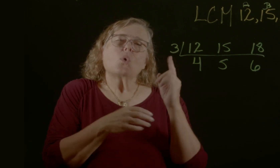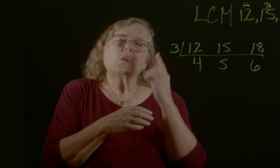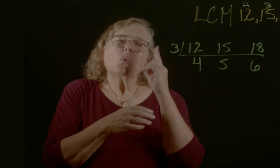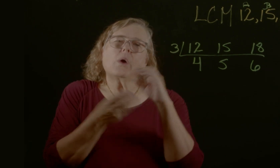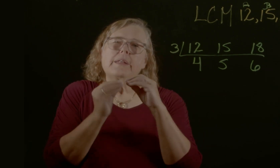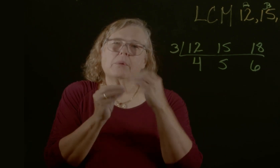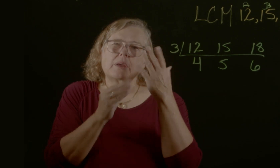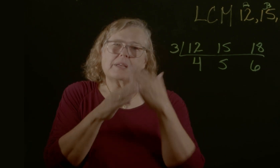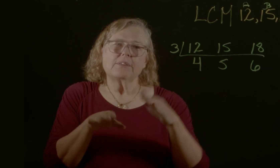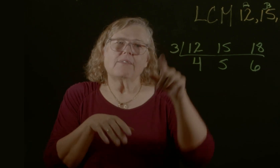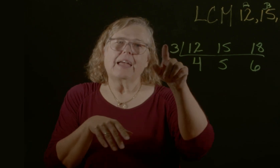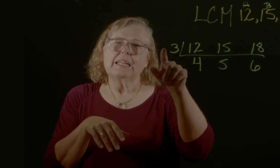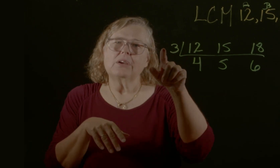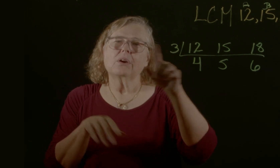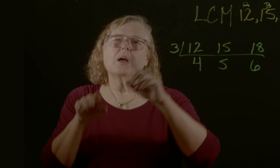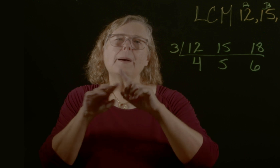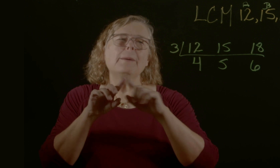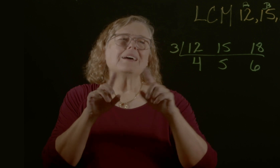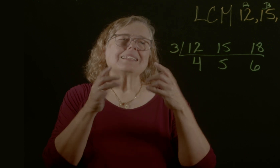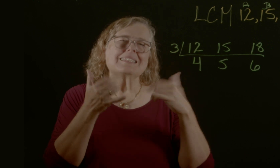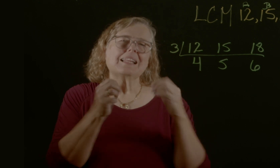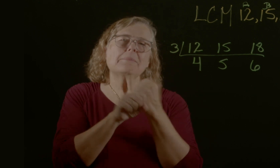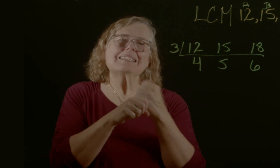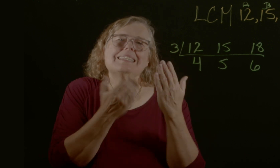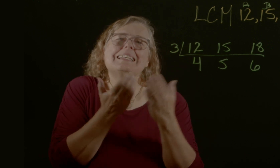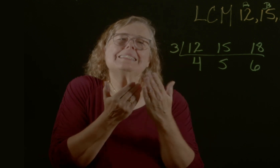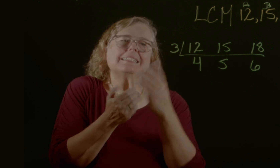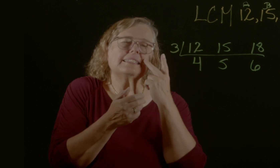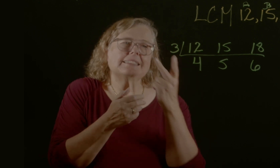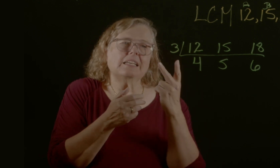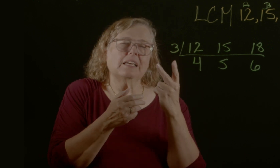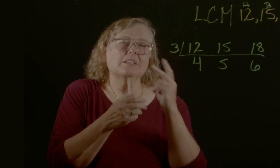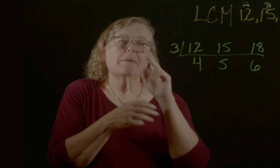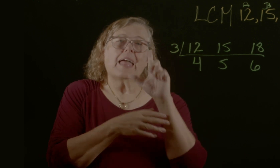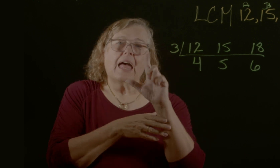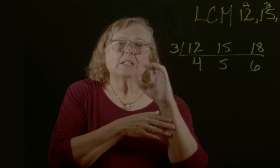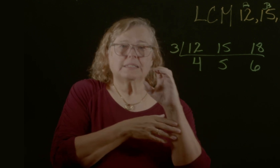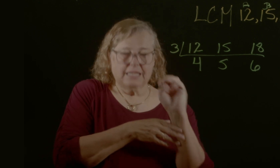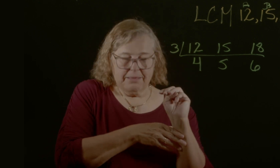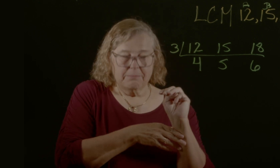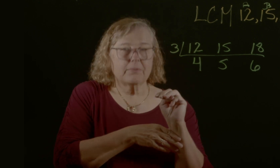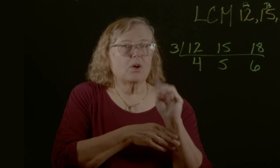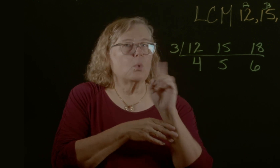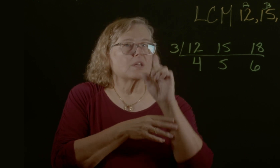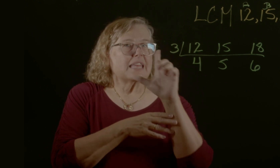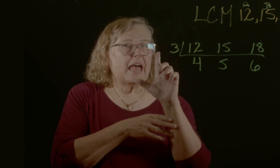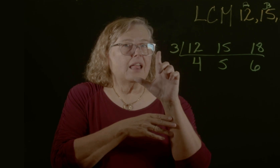So if there's only one number we can divide out here, it makes it really easy to see the LCM. Okay, where's